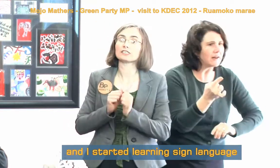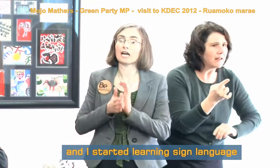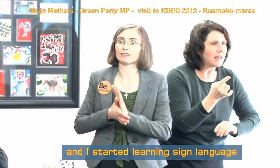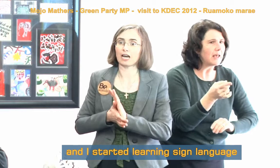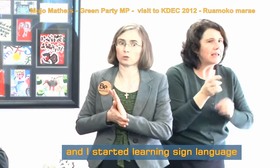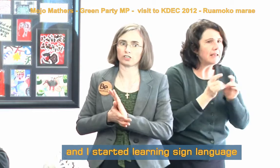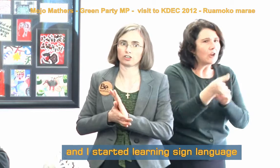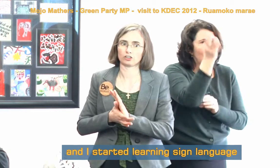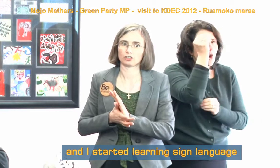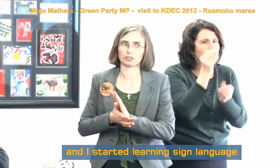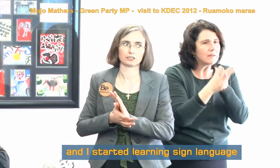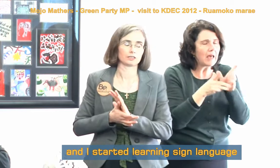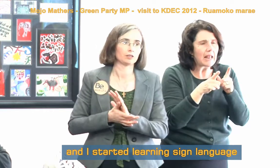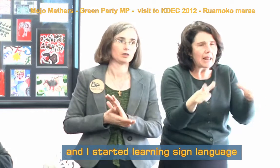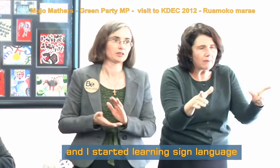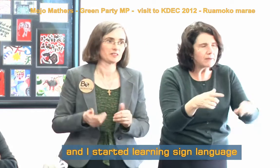to learn sign language.